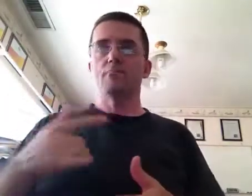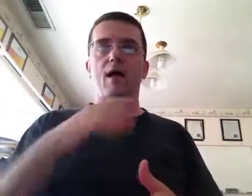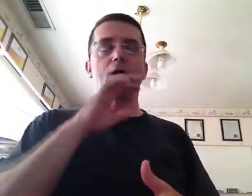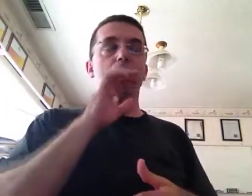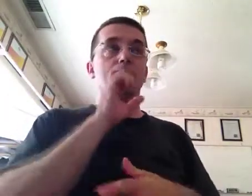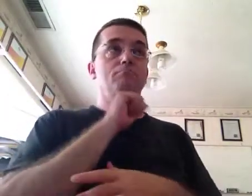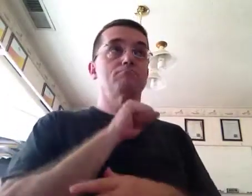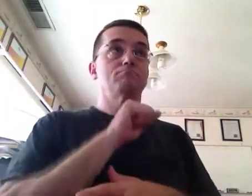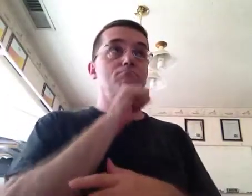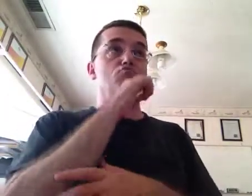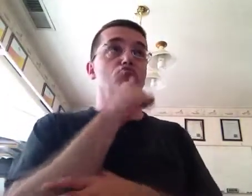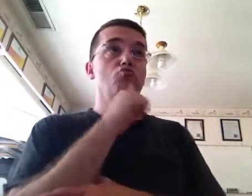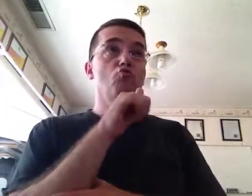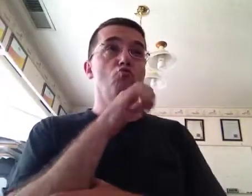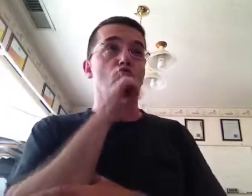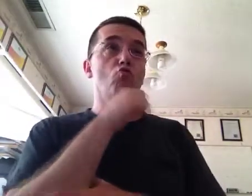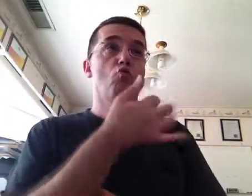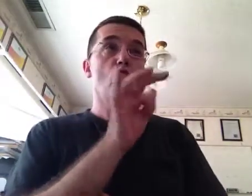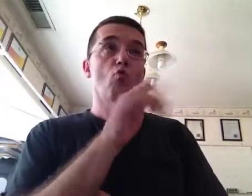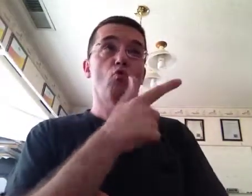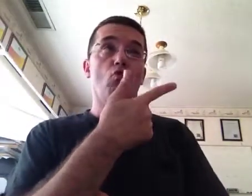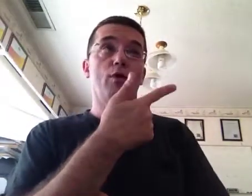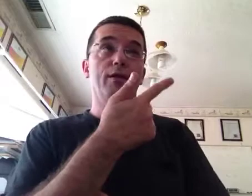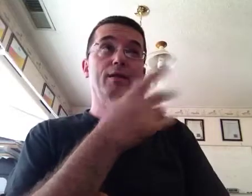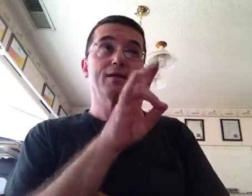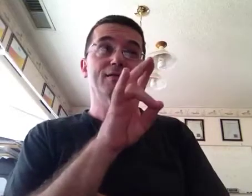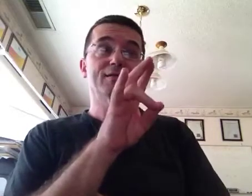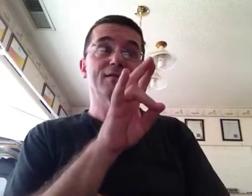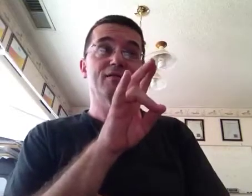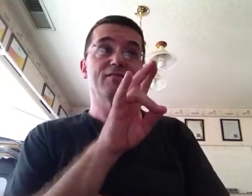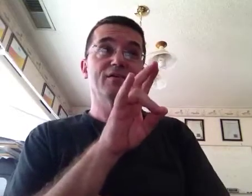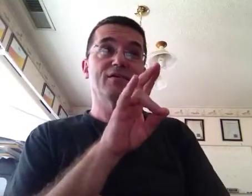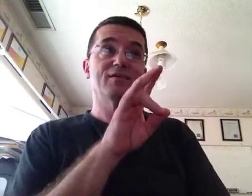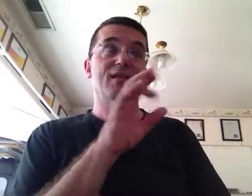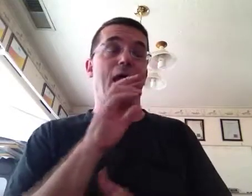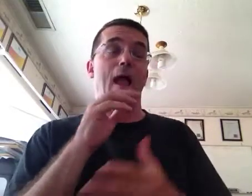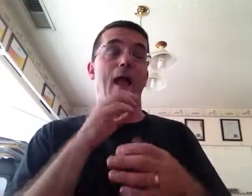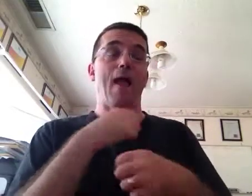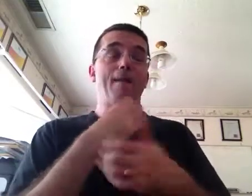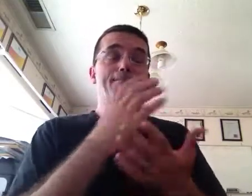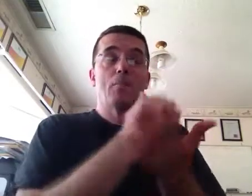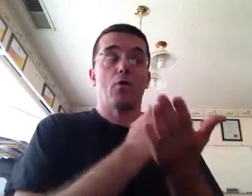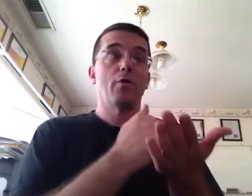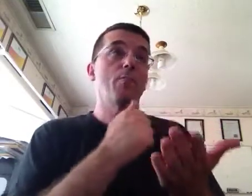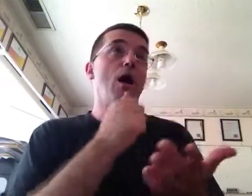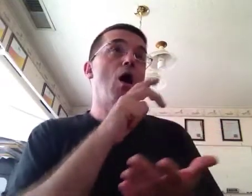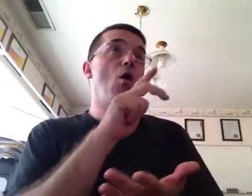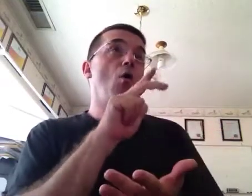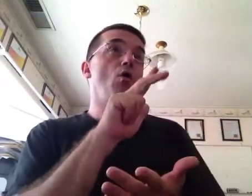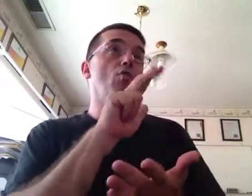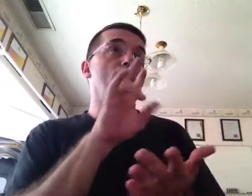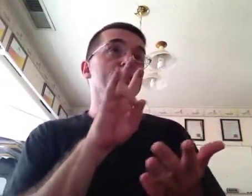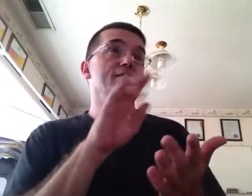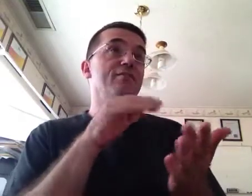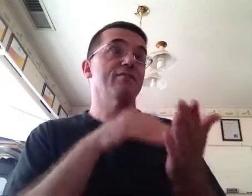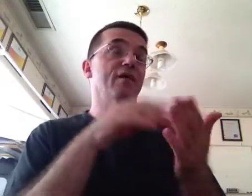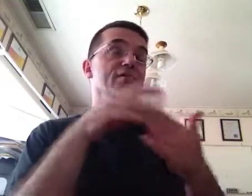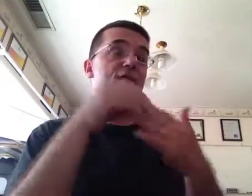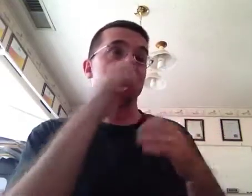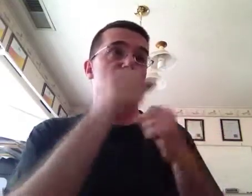make $130,000 a year, and I've been following your program for about a year and a half now, and in September I will be debt-free. I will have